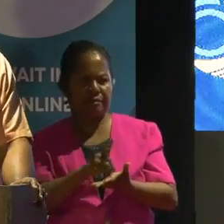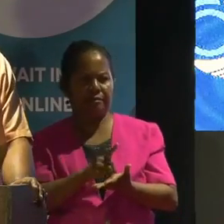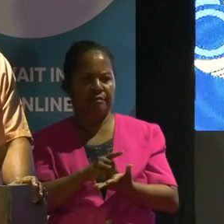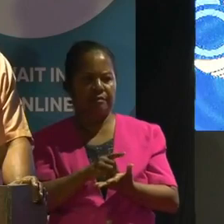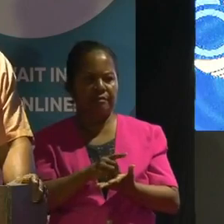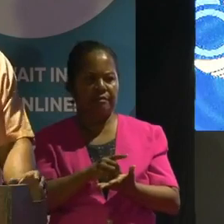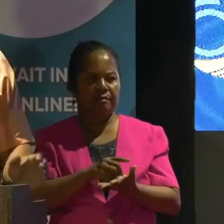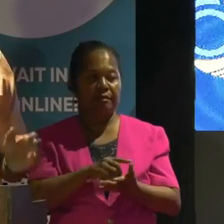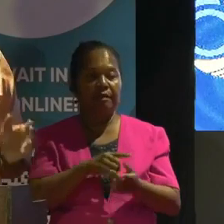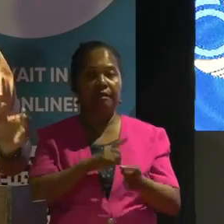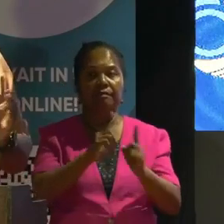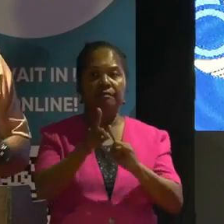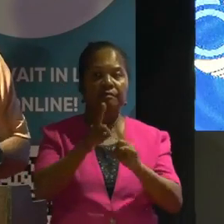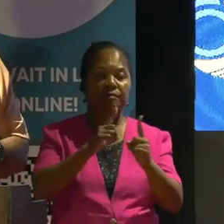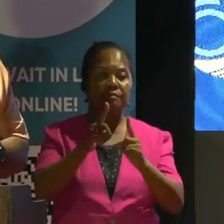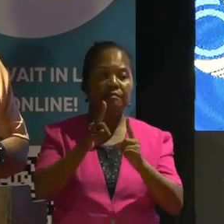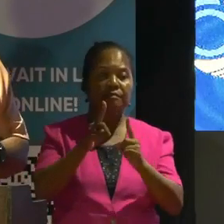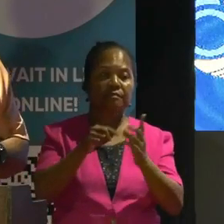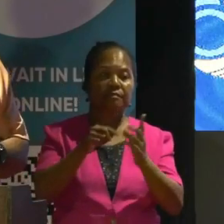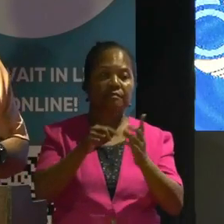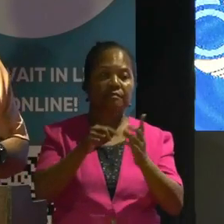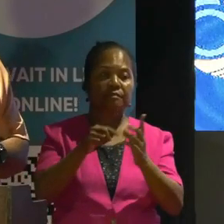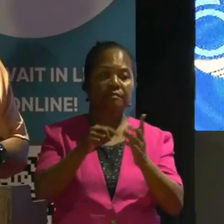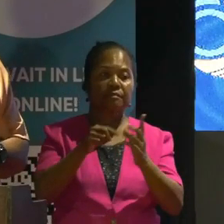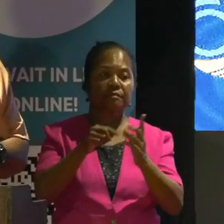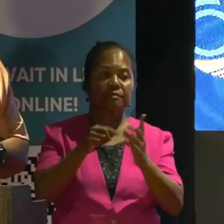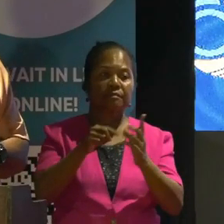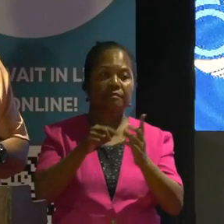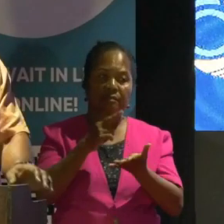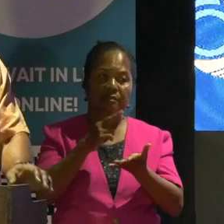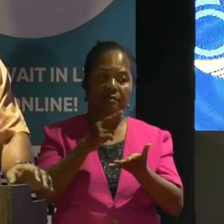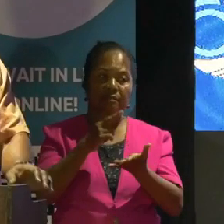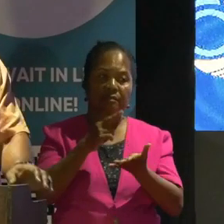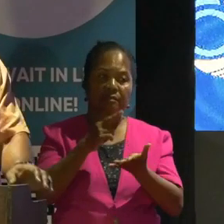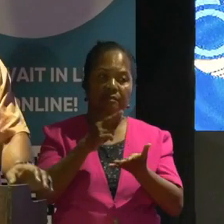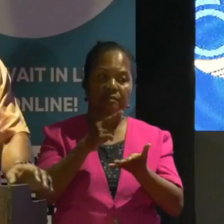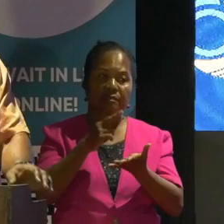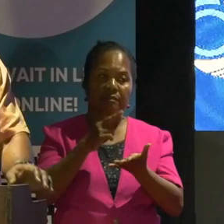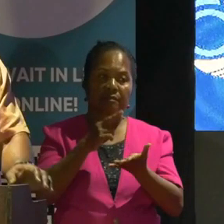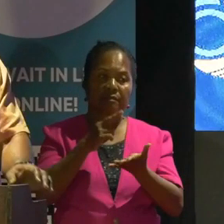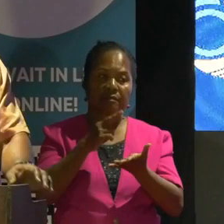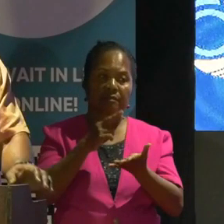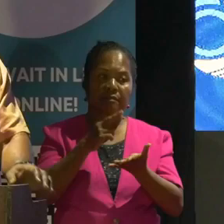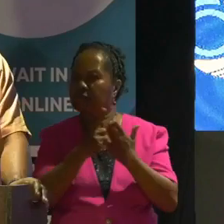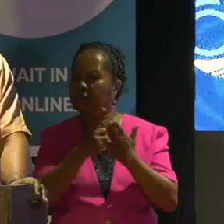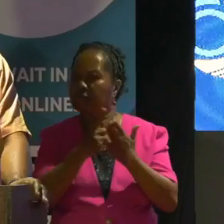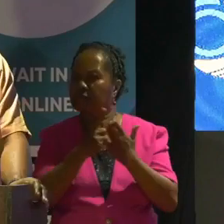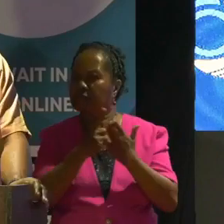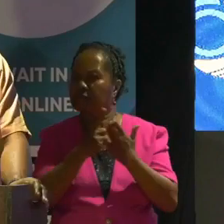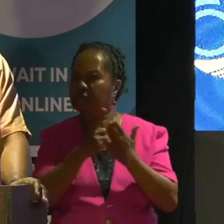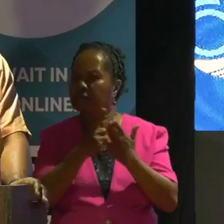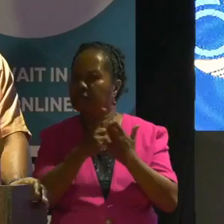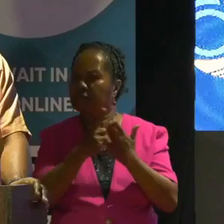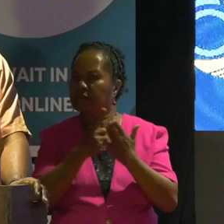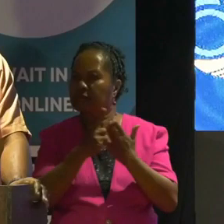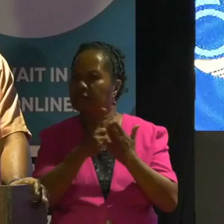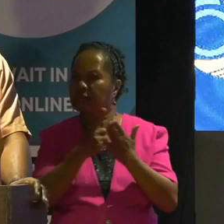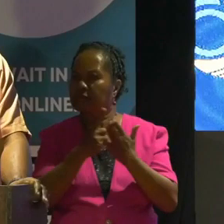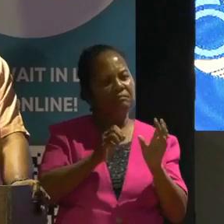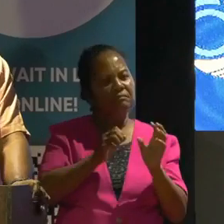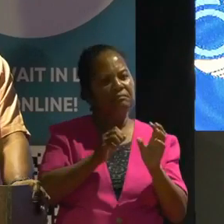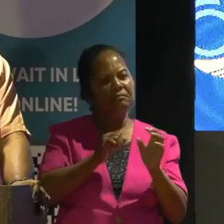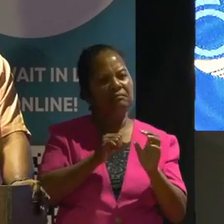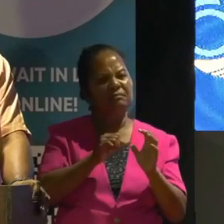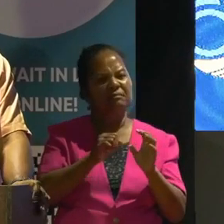Because the tax office can keep records for maybe 7 years only. After 7 years, then they are